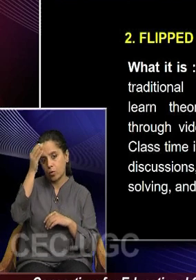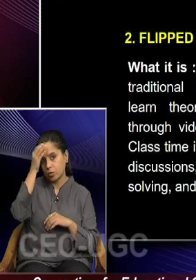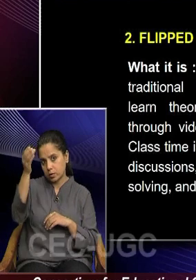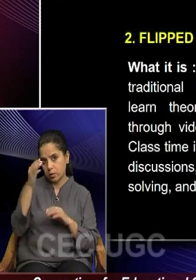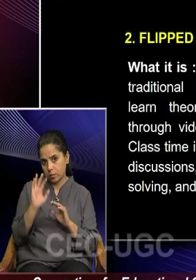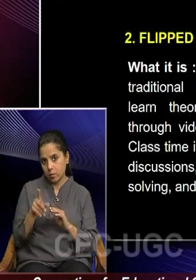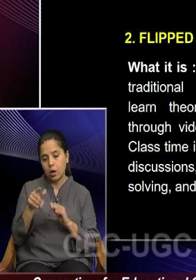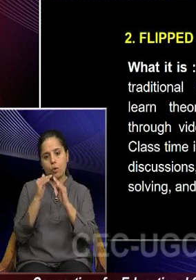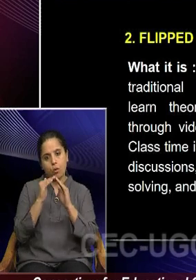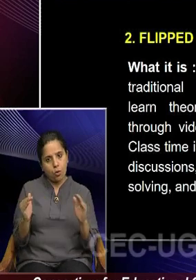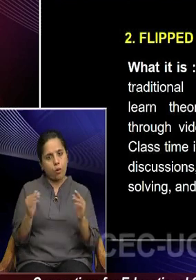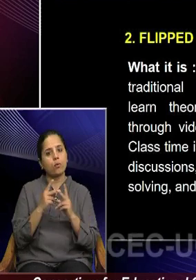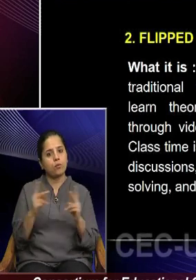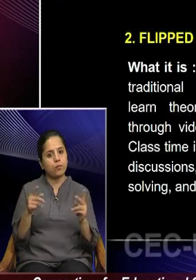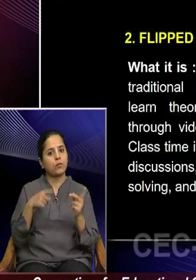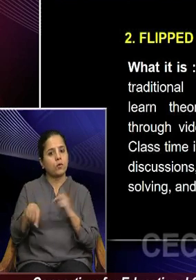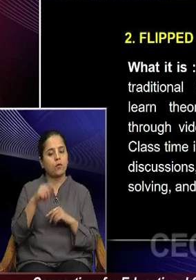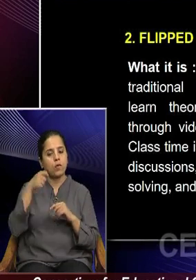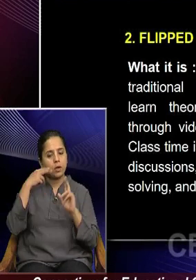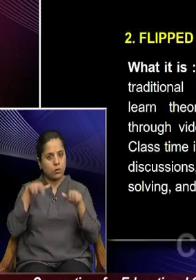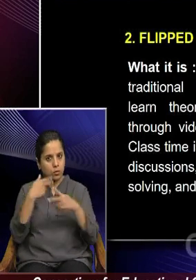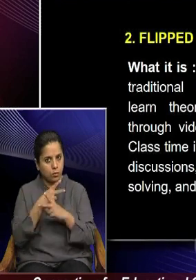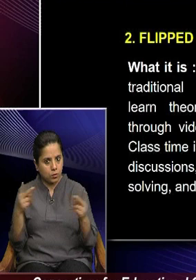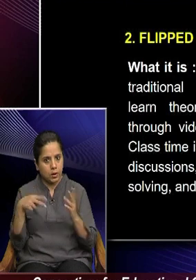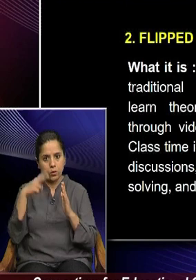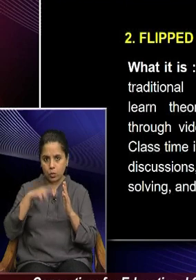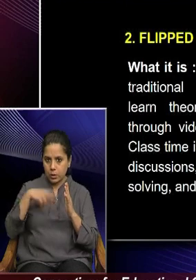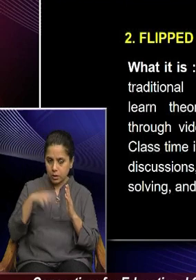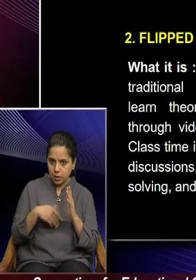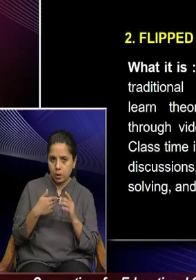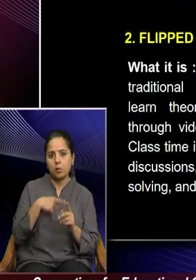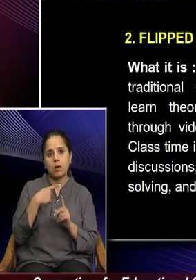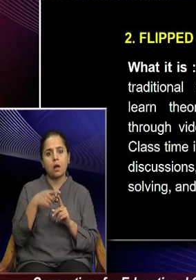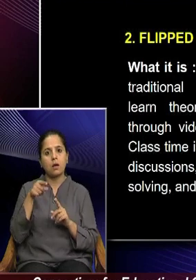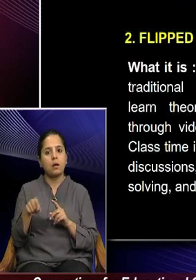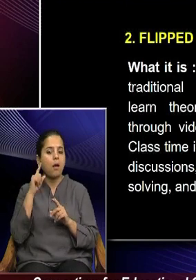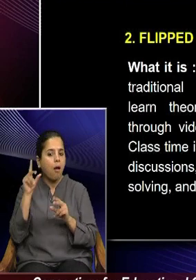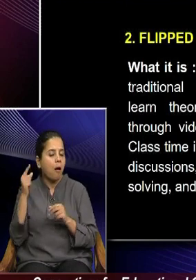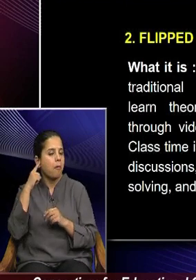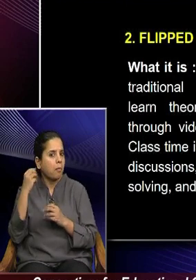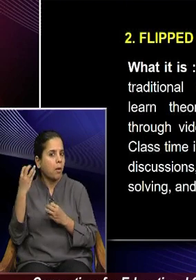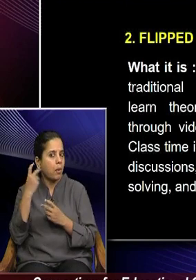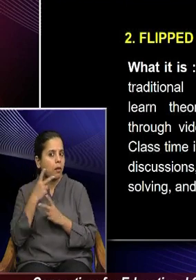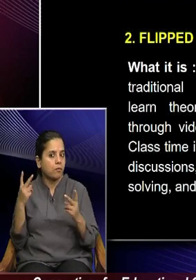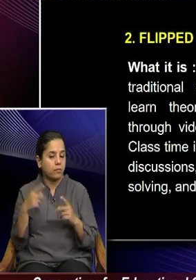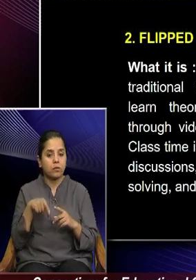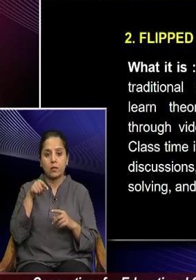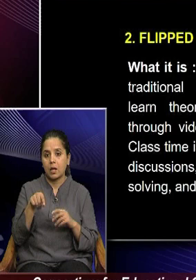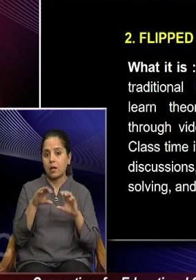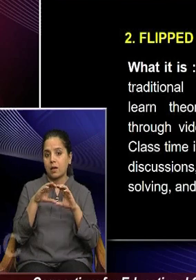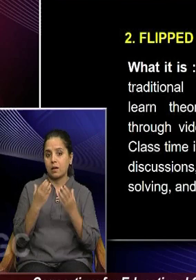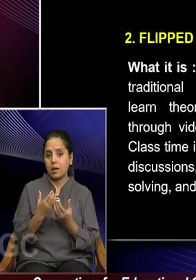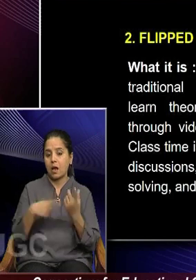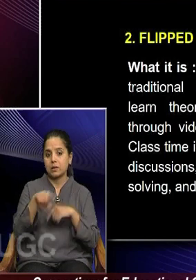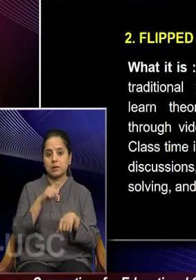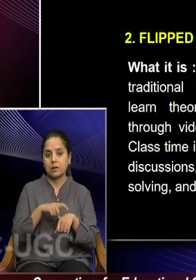concepts at home through the videos, reading, or the podcast, whereas the class